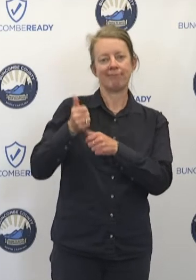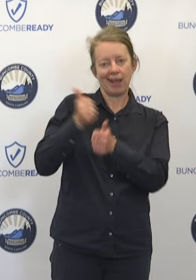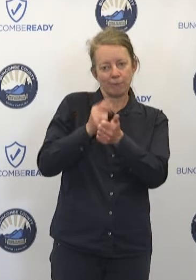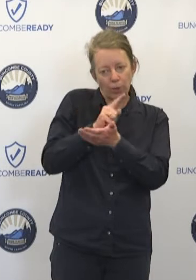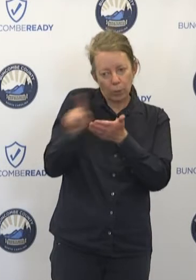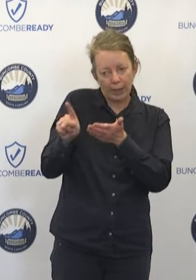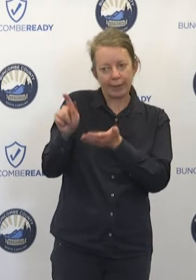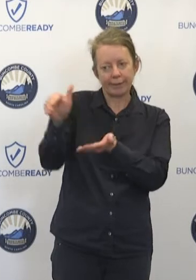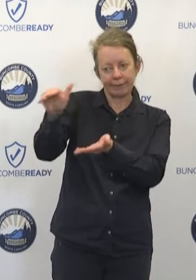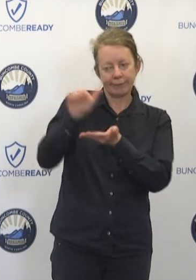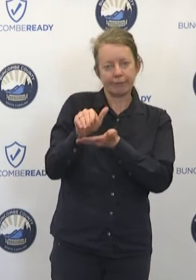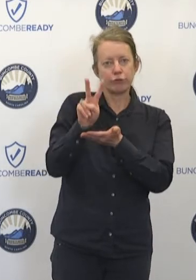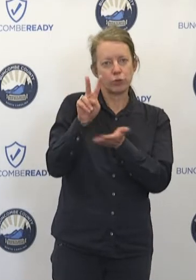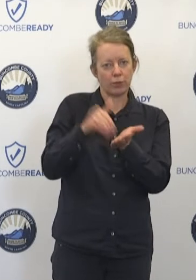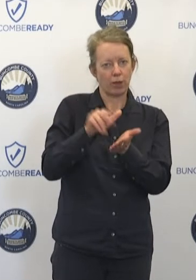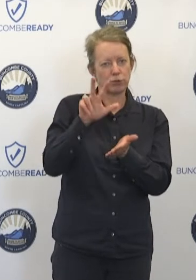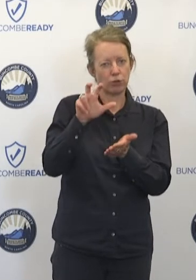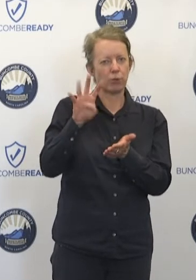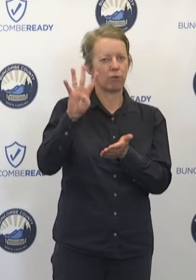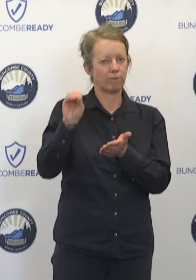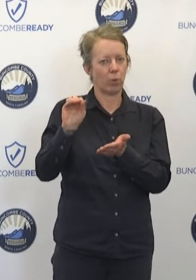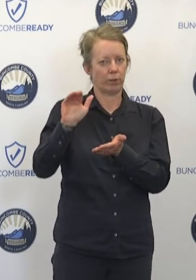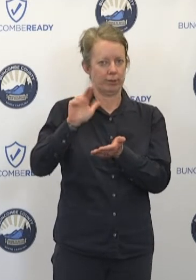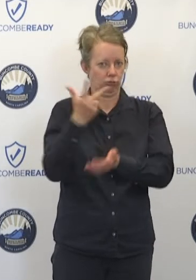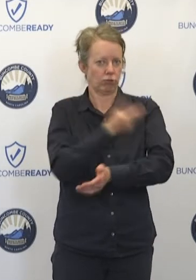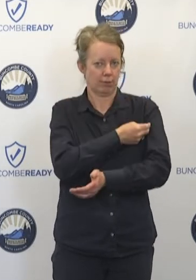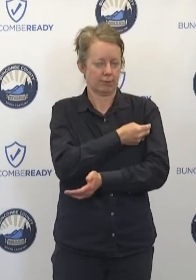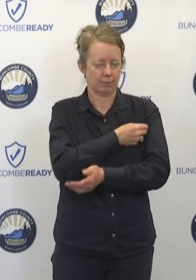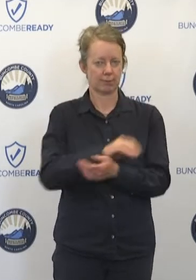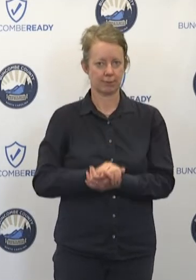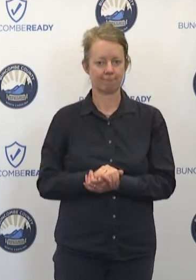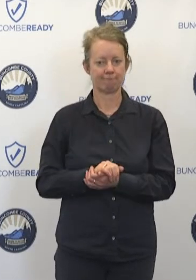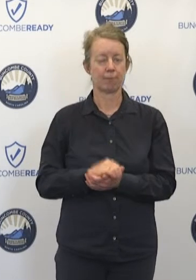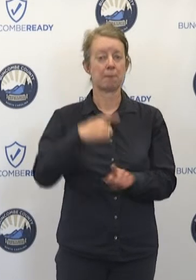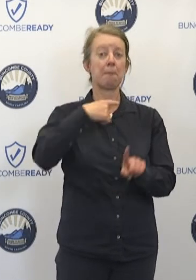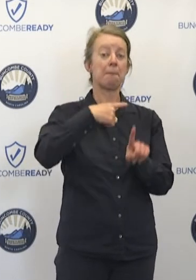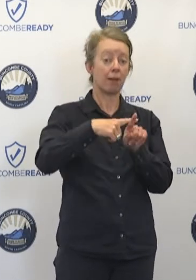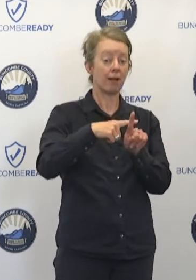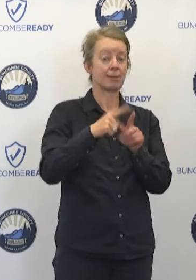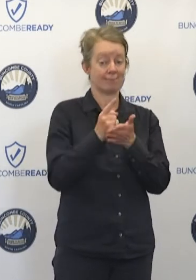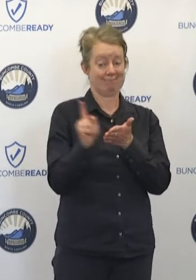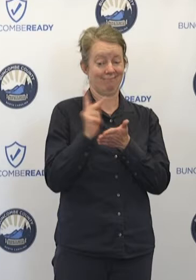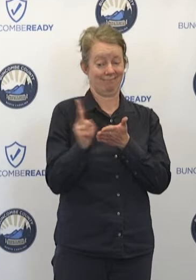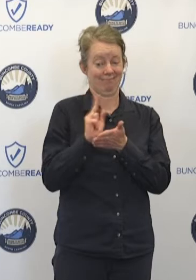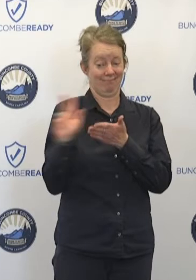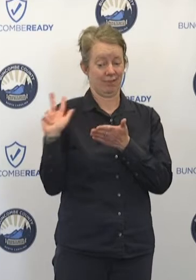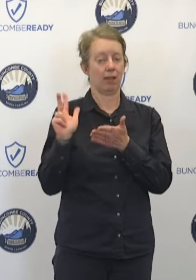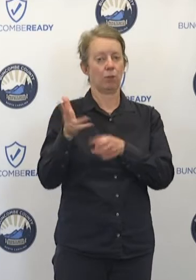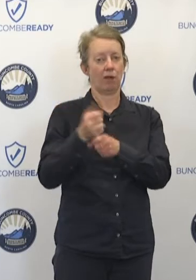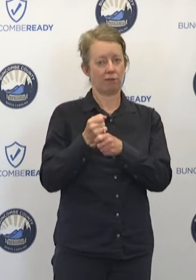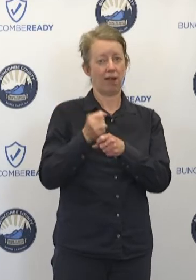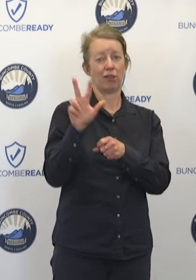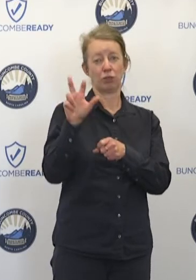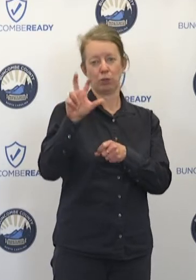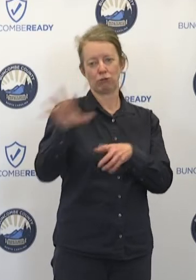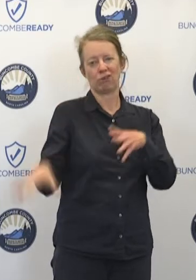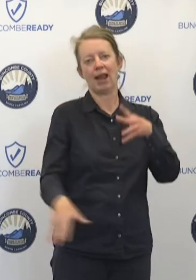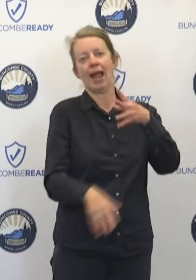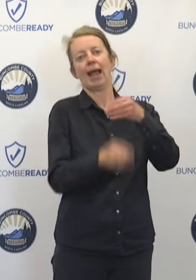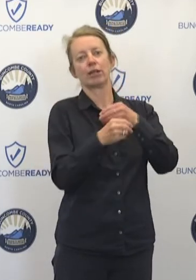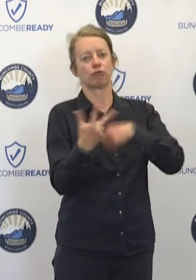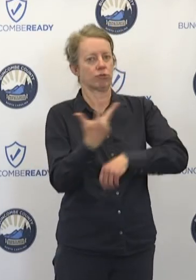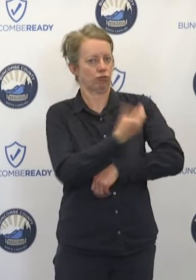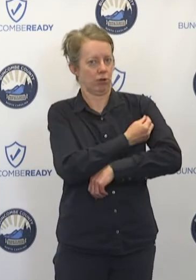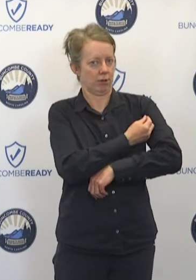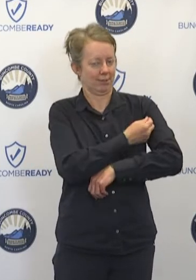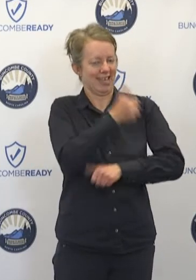of 2,340 doses. In addition, for the last 3 weeks, we have received 300 additional doses